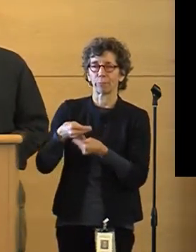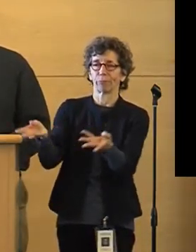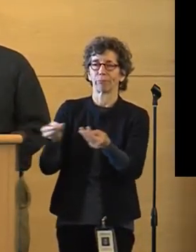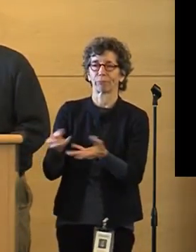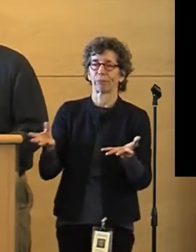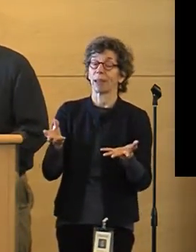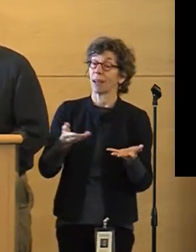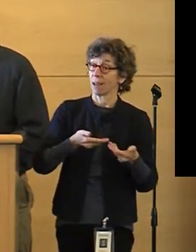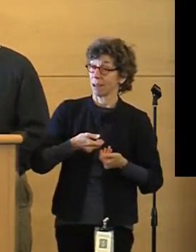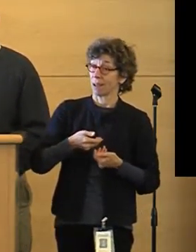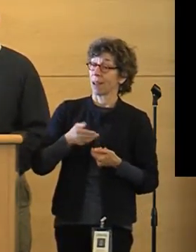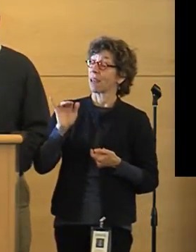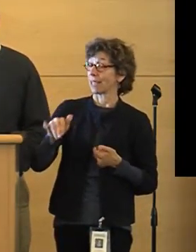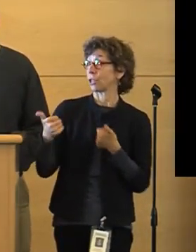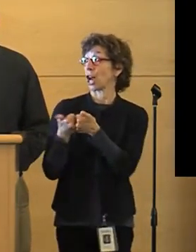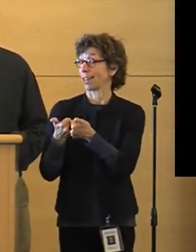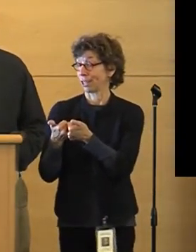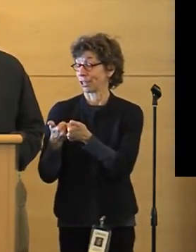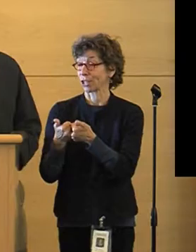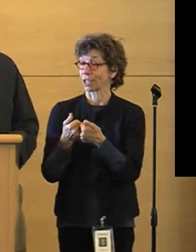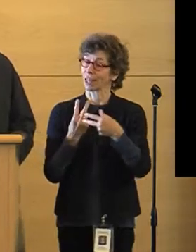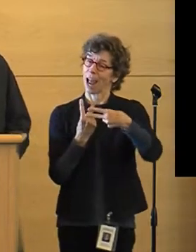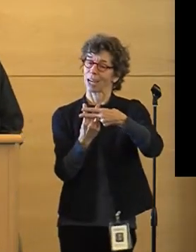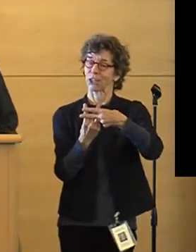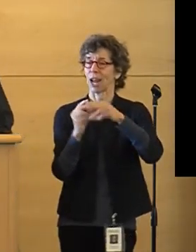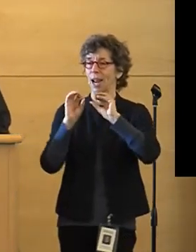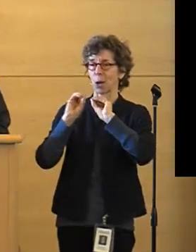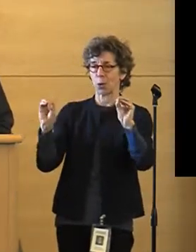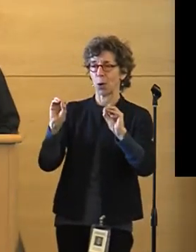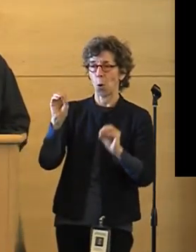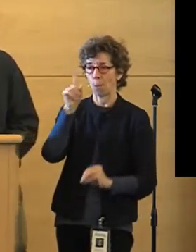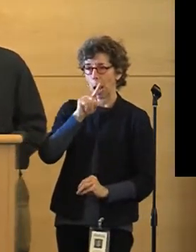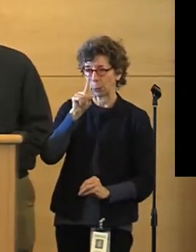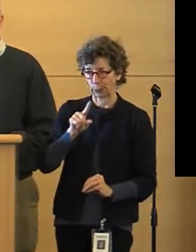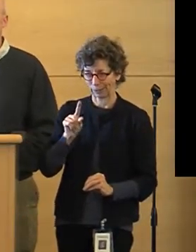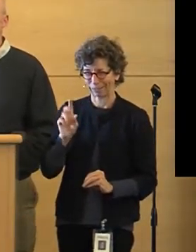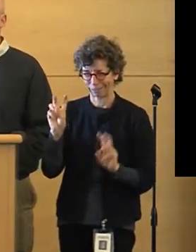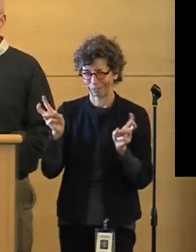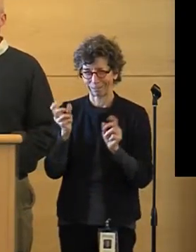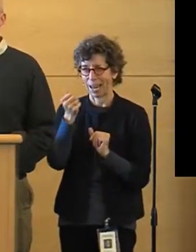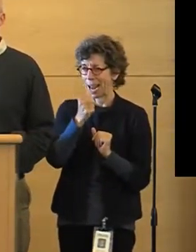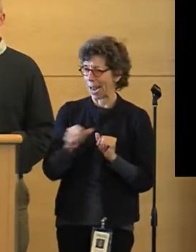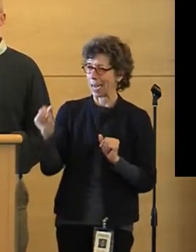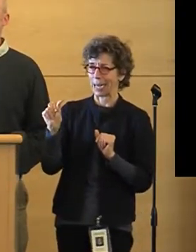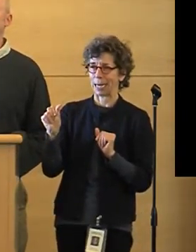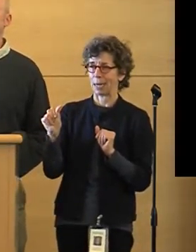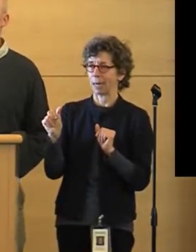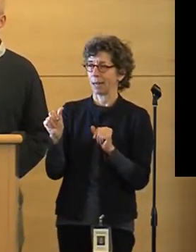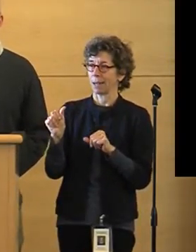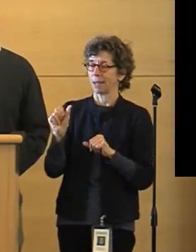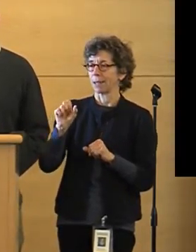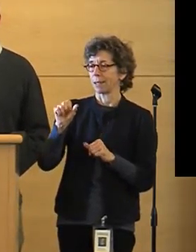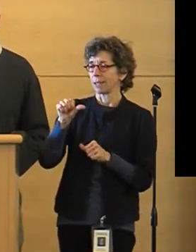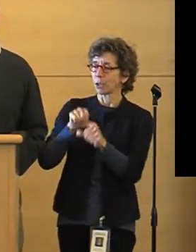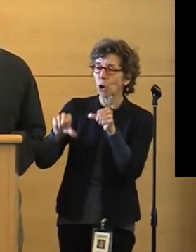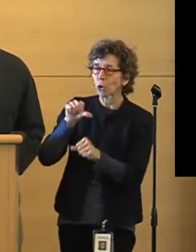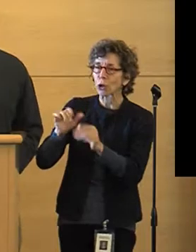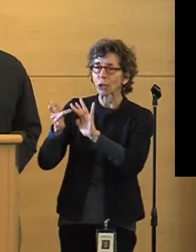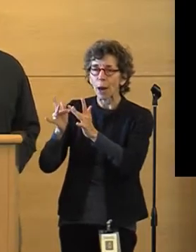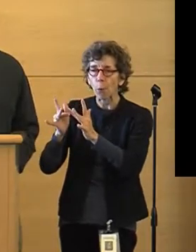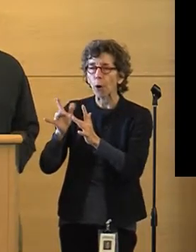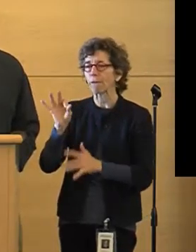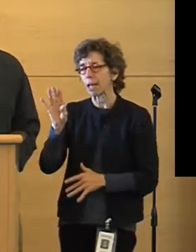out. No mouse stickers. And so what you see up on the slide here is the same thing on these stickers. So I